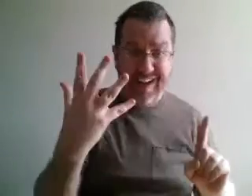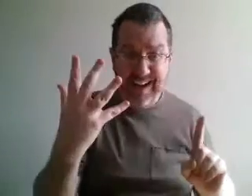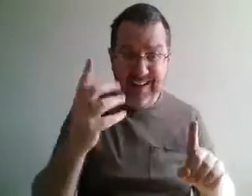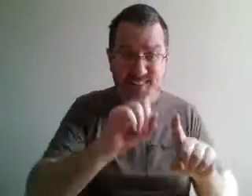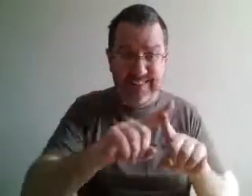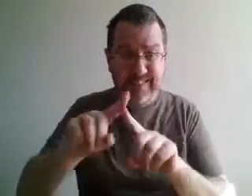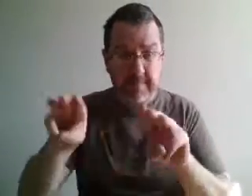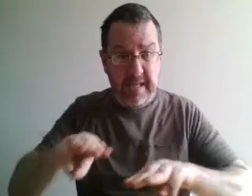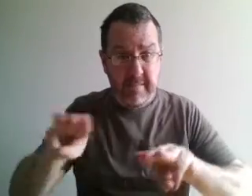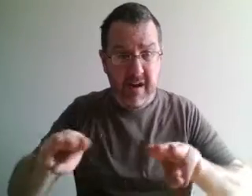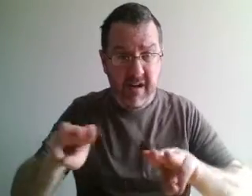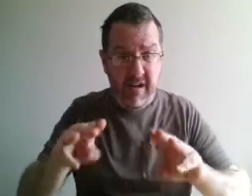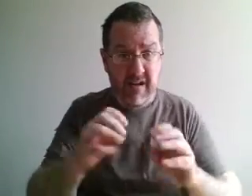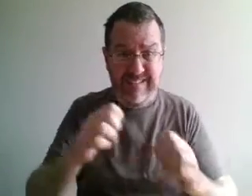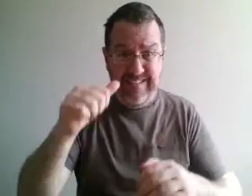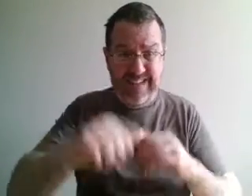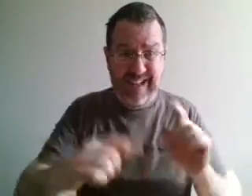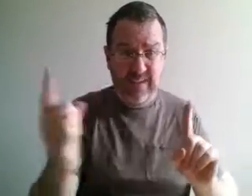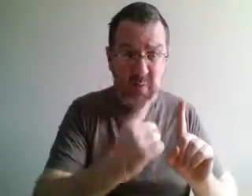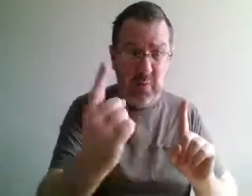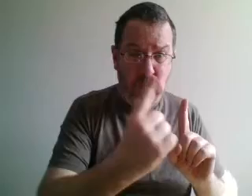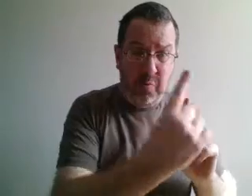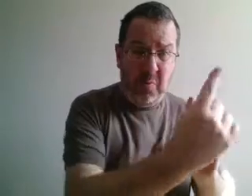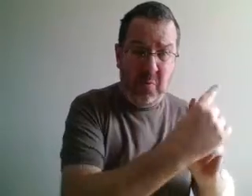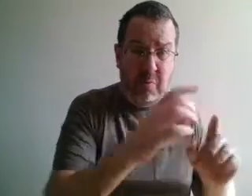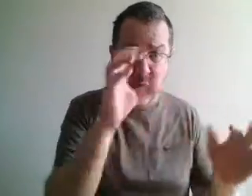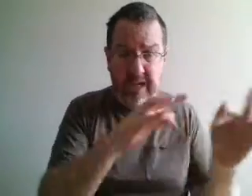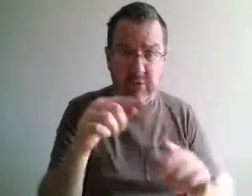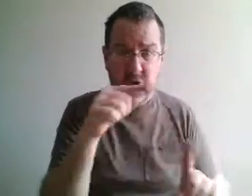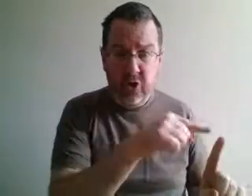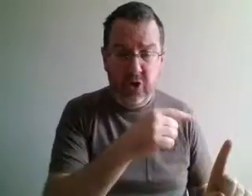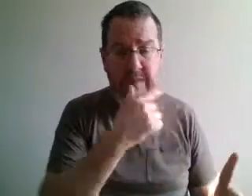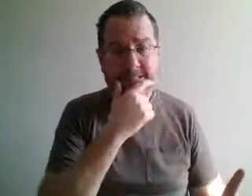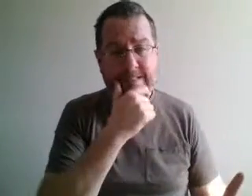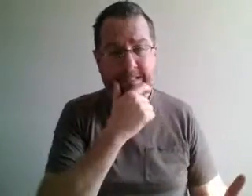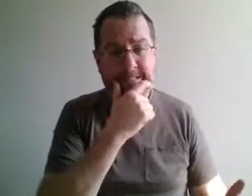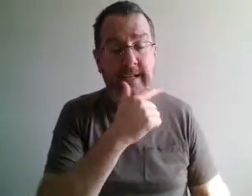carers the whole day. What in that instance is, once the